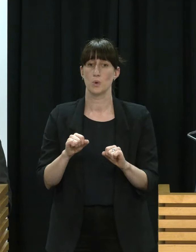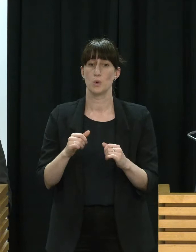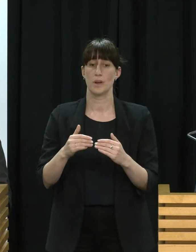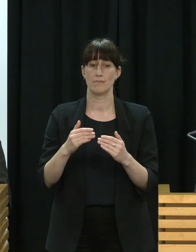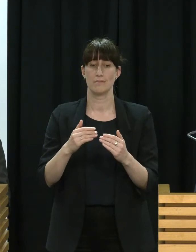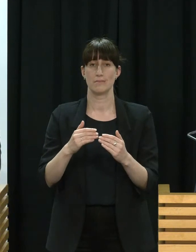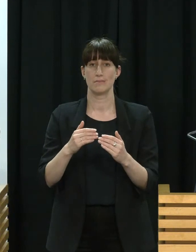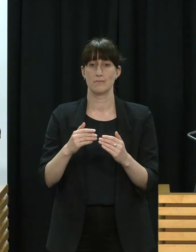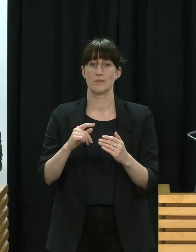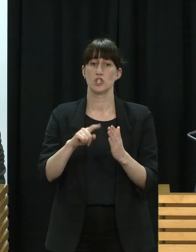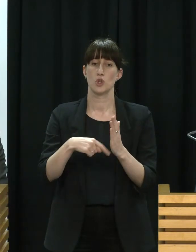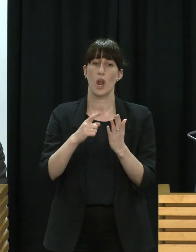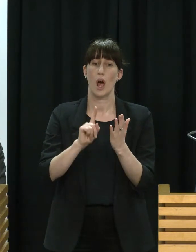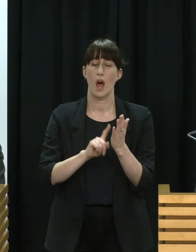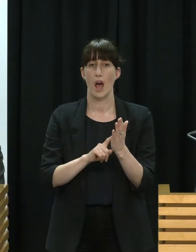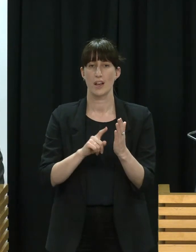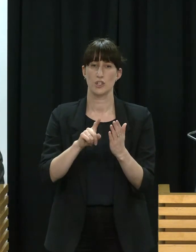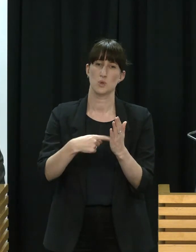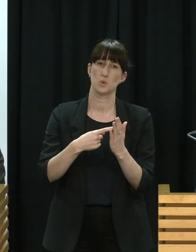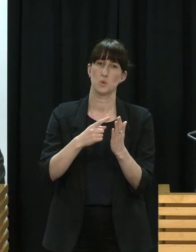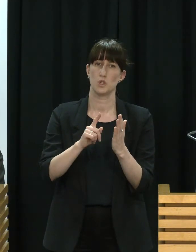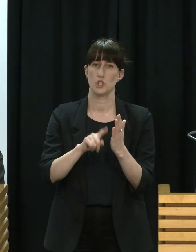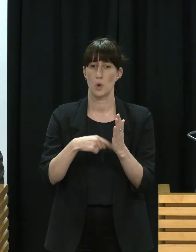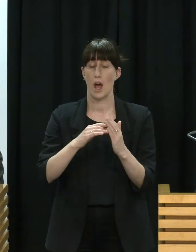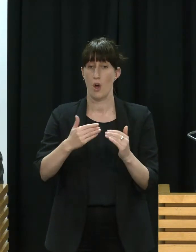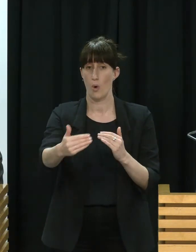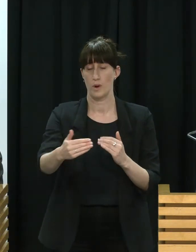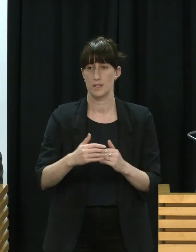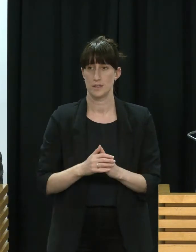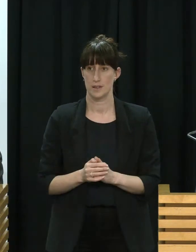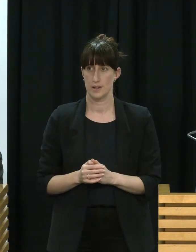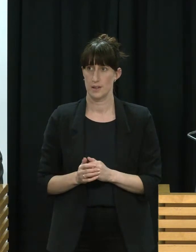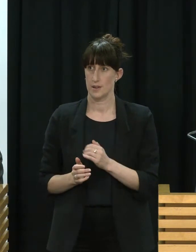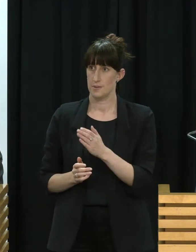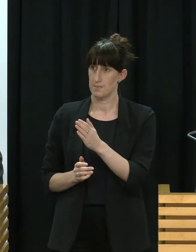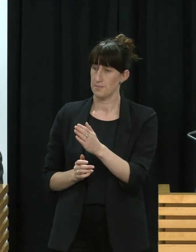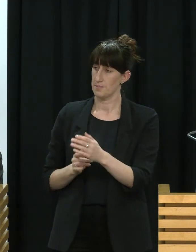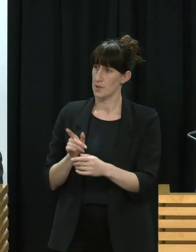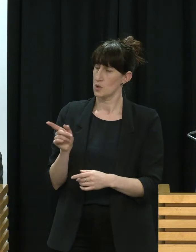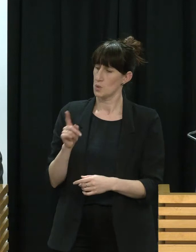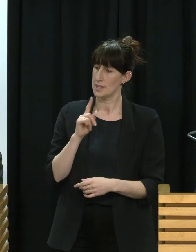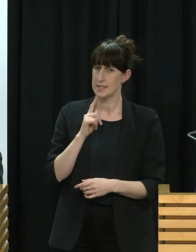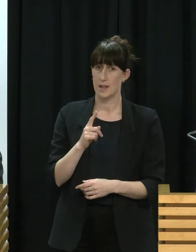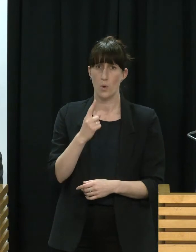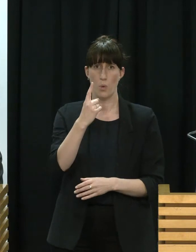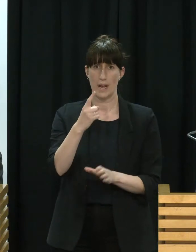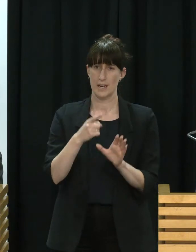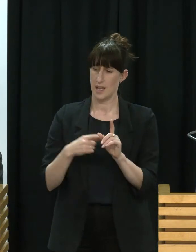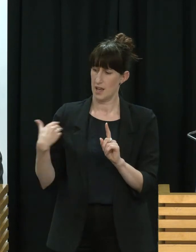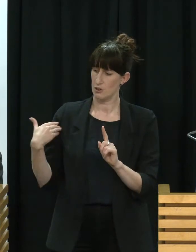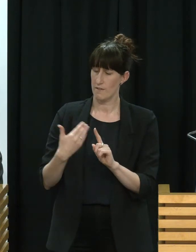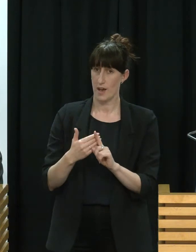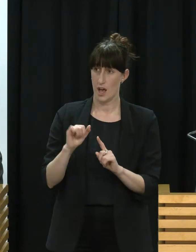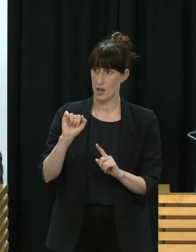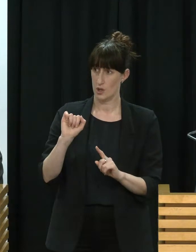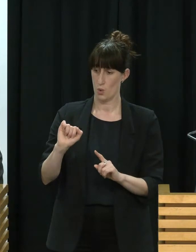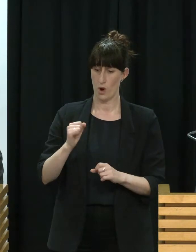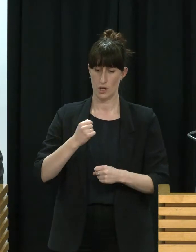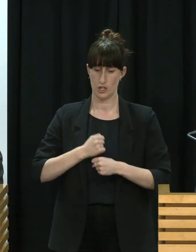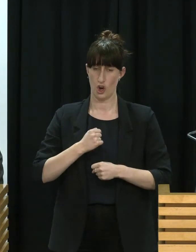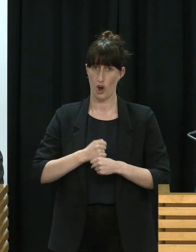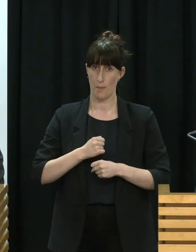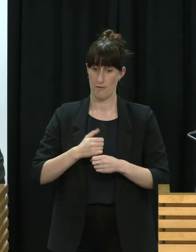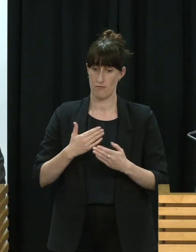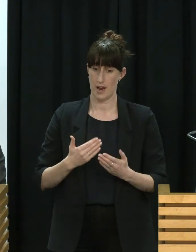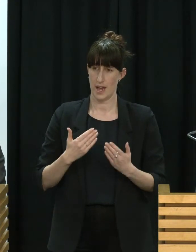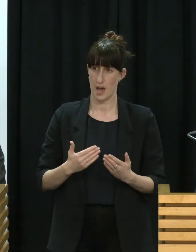in greater quantities. You mentioned before it's been a year for you, I think, in this role. How would you evaluate the last year if it's up to your 1-year